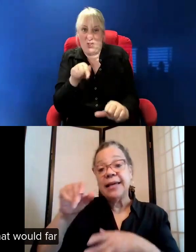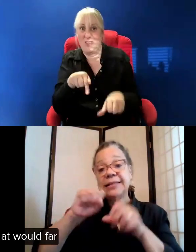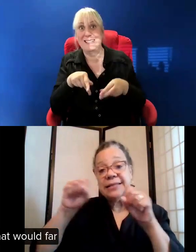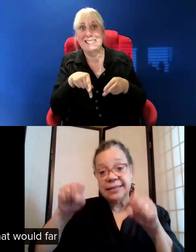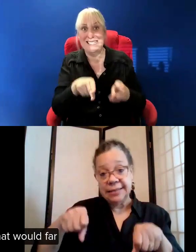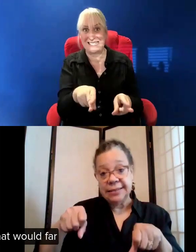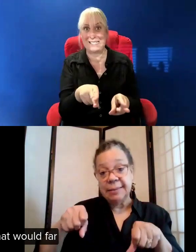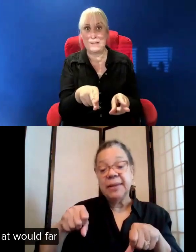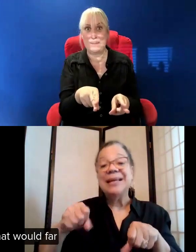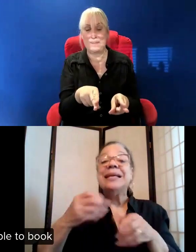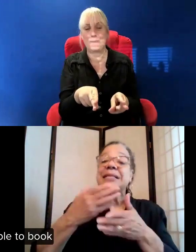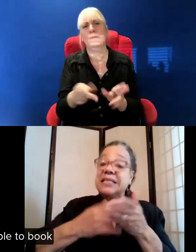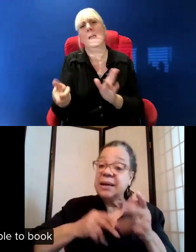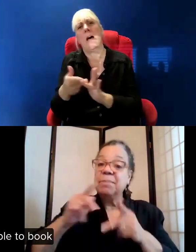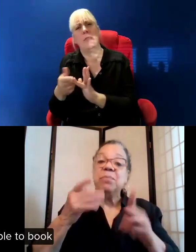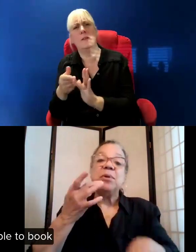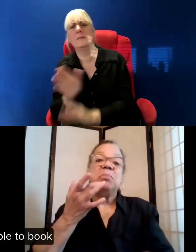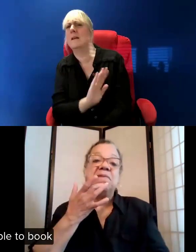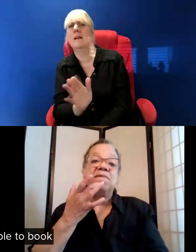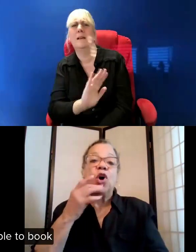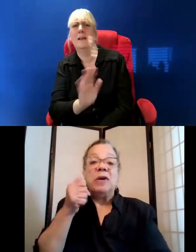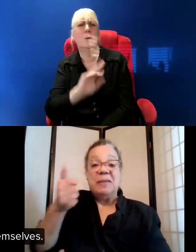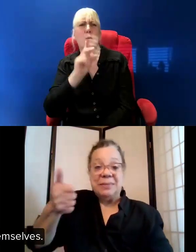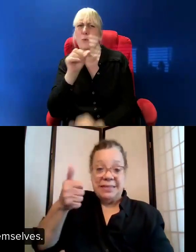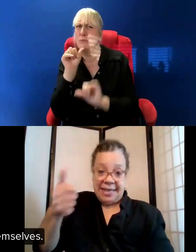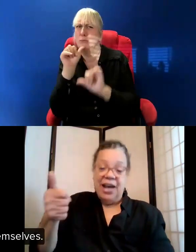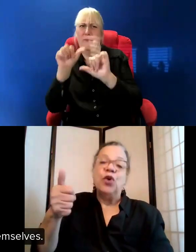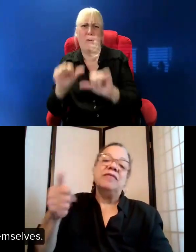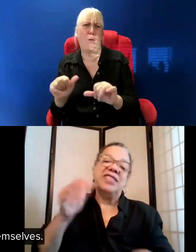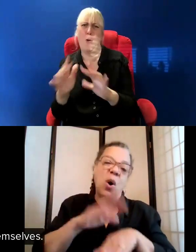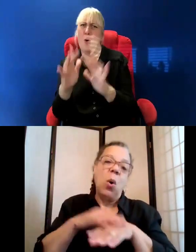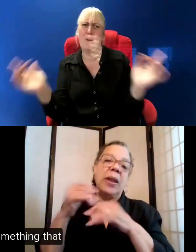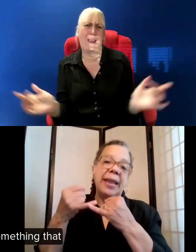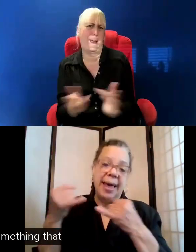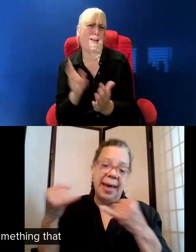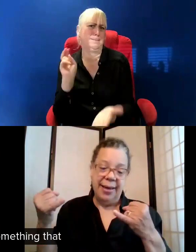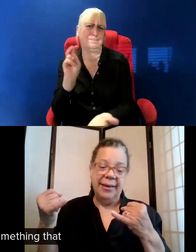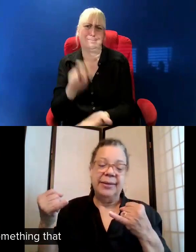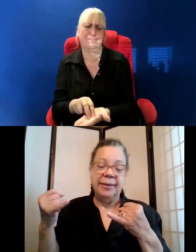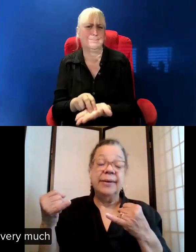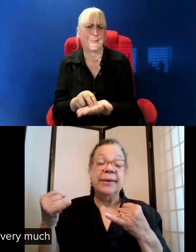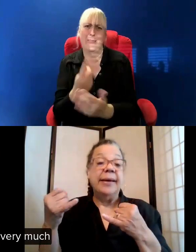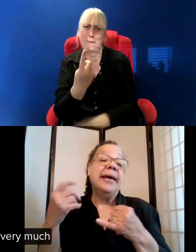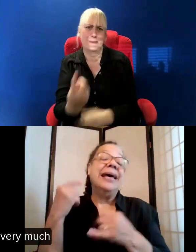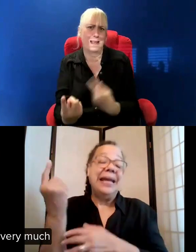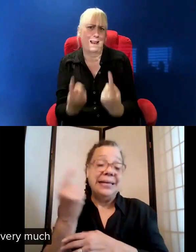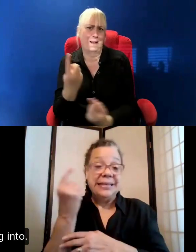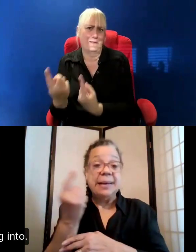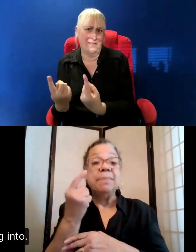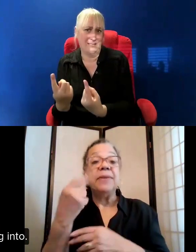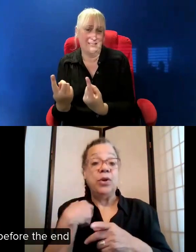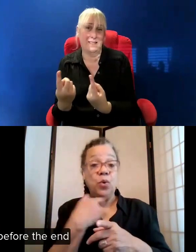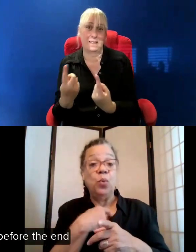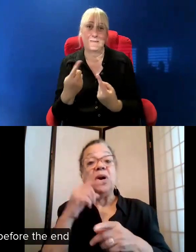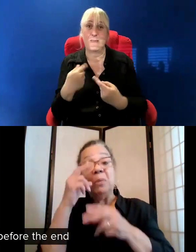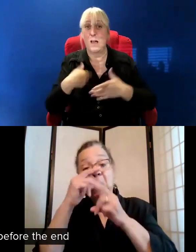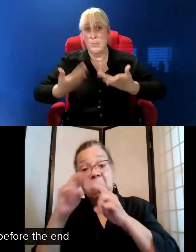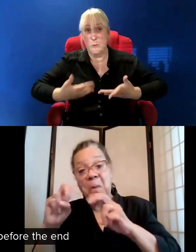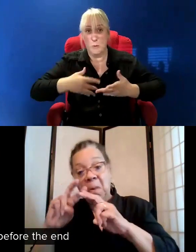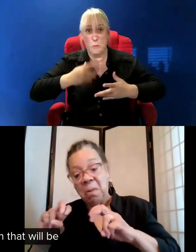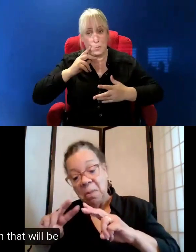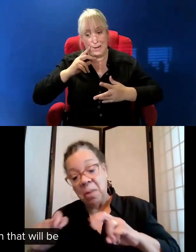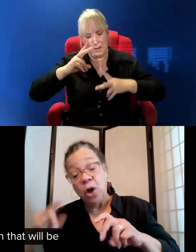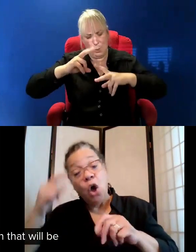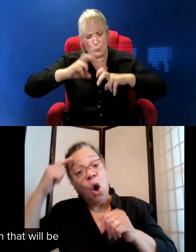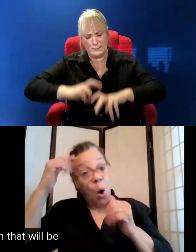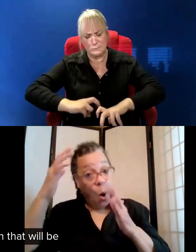is going to be people that would far rather be able to book online themselves. And that is something that Wrexham are very much looking into. And hopefully before